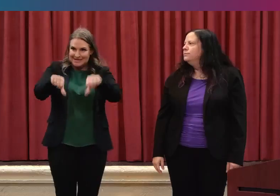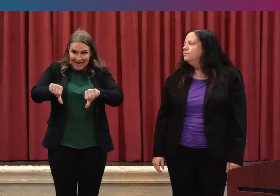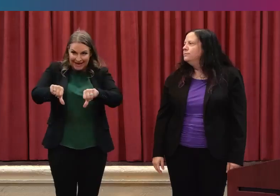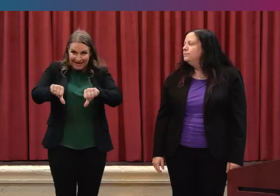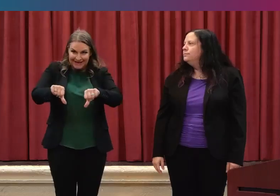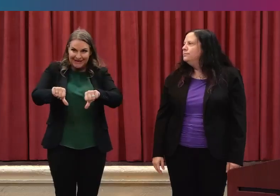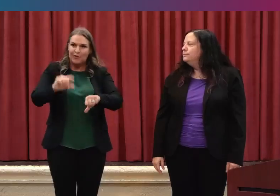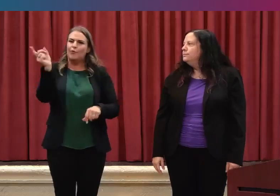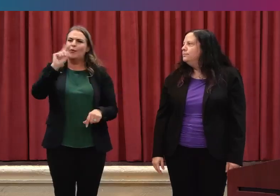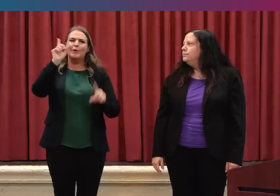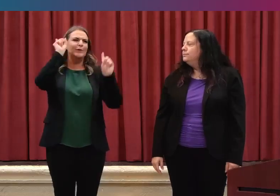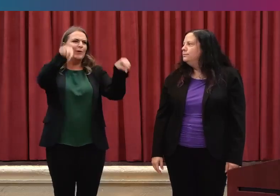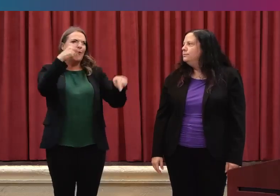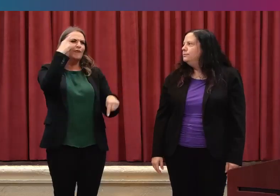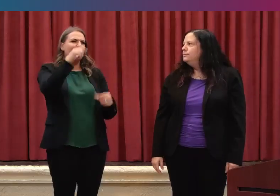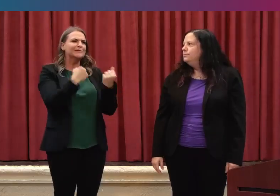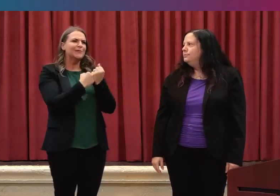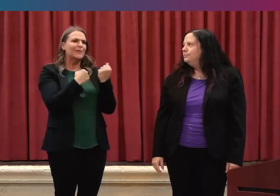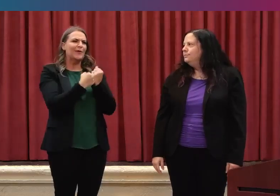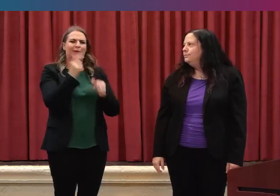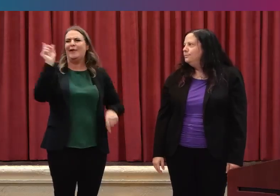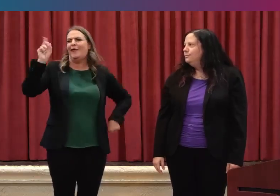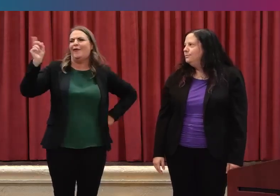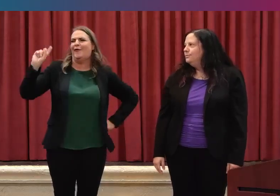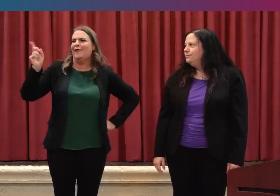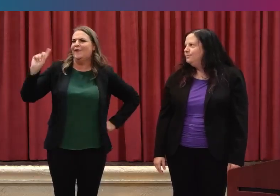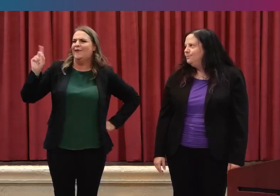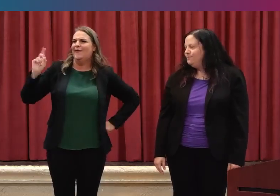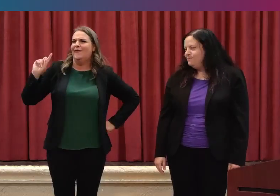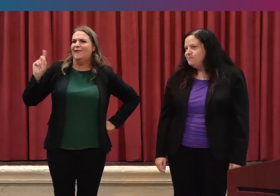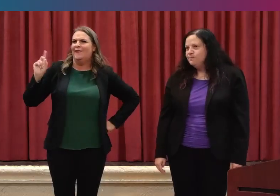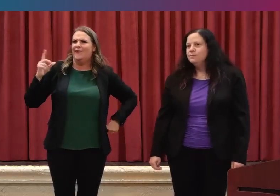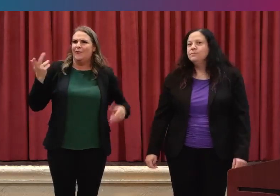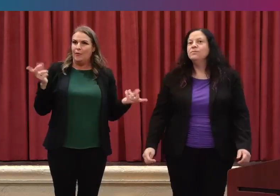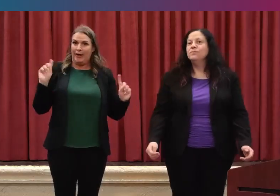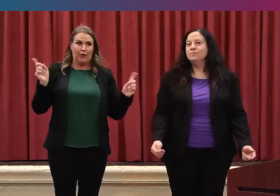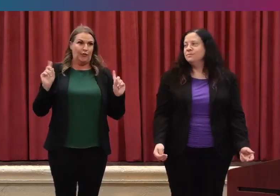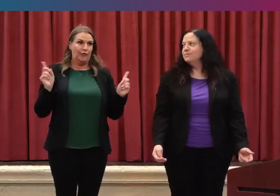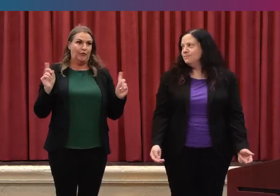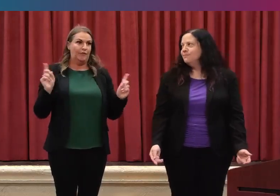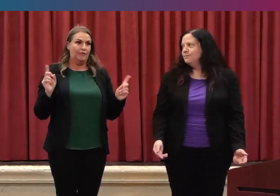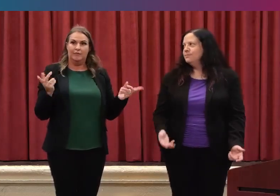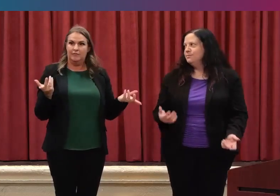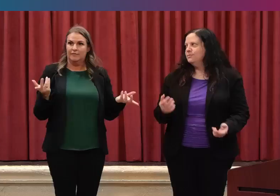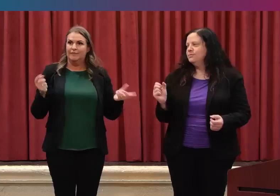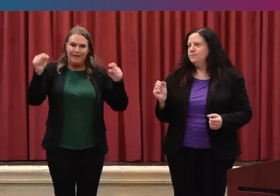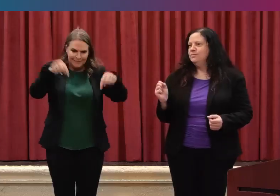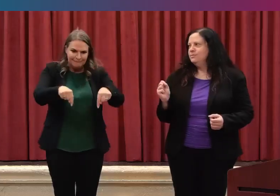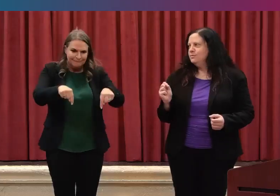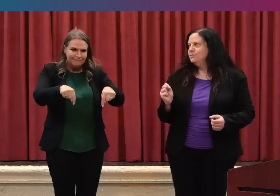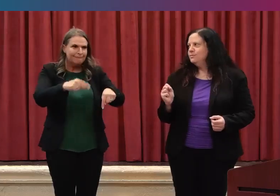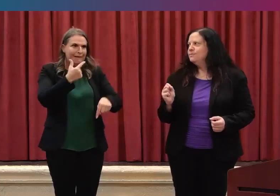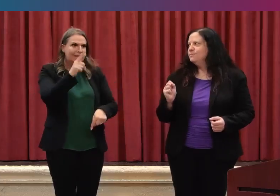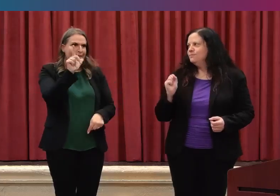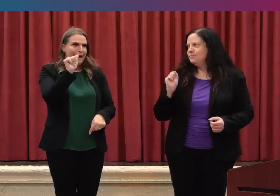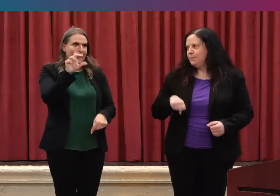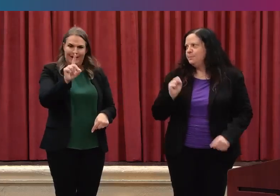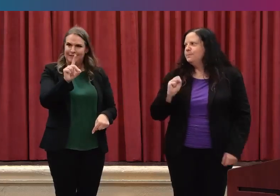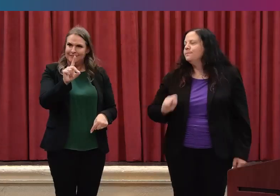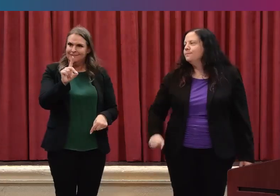Also, if they continue to deny it, where can you go for support? Do you know where? Right here. You